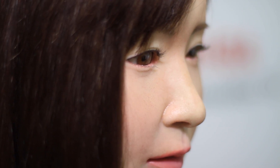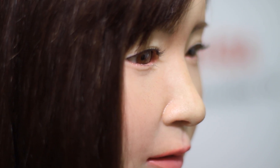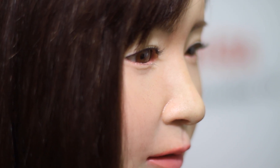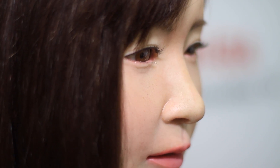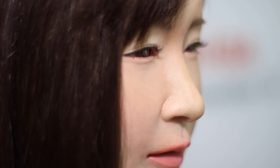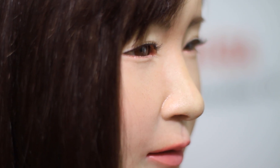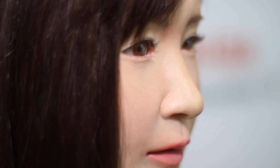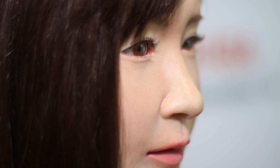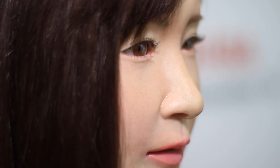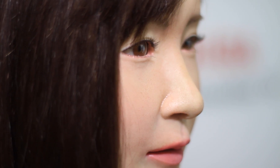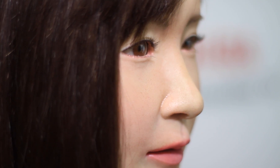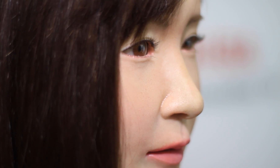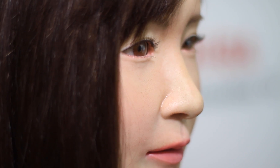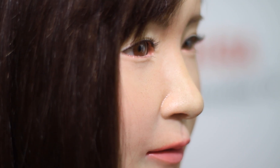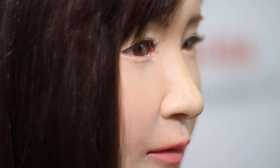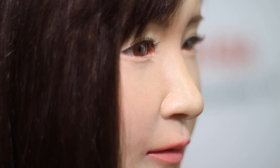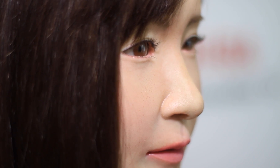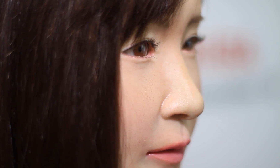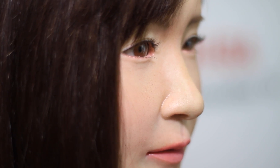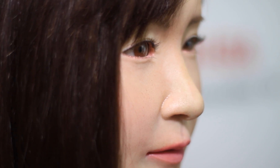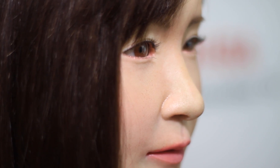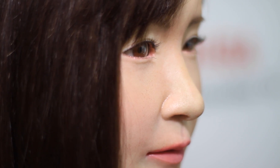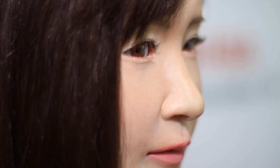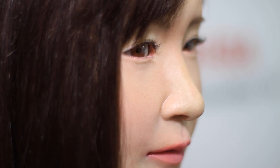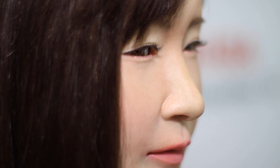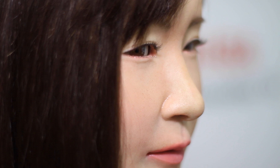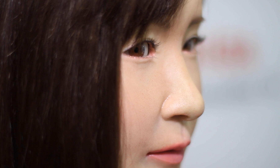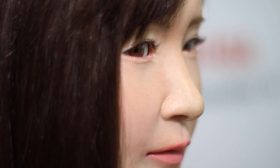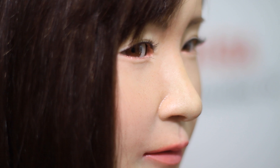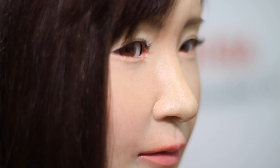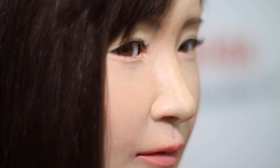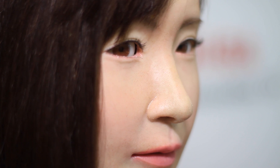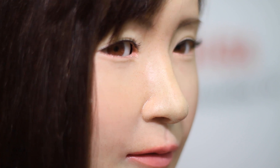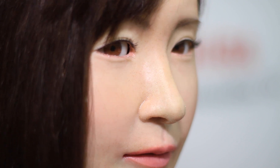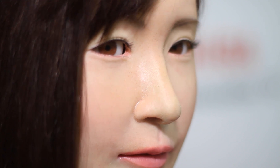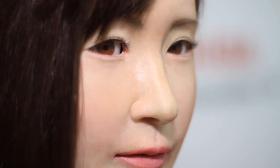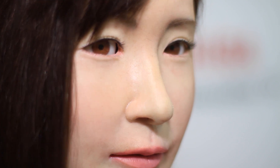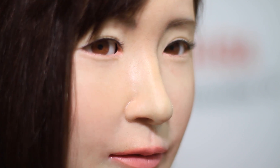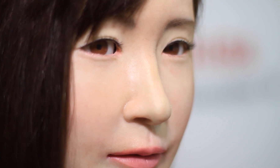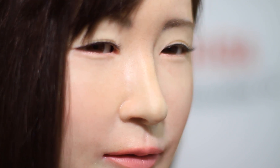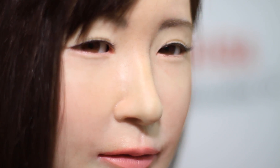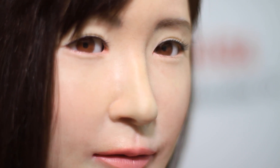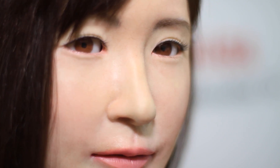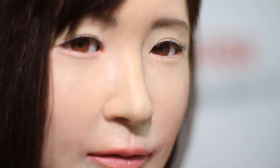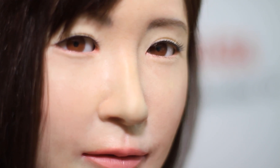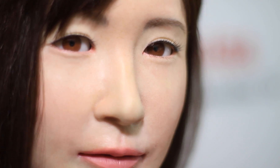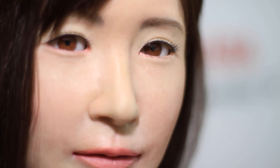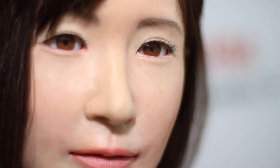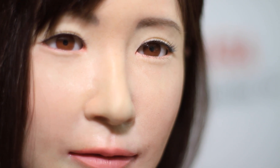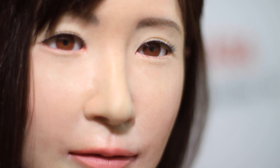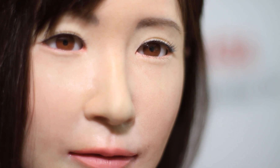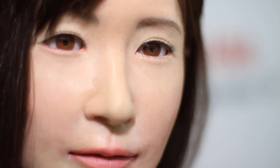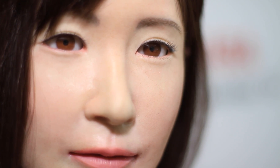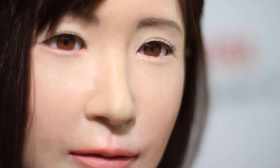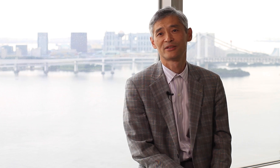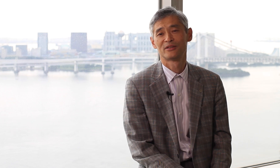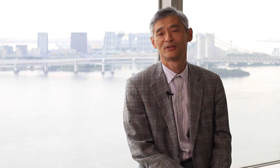an automatic response. We expect to use her as a conversational friend